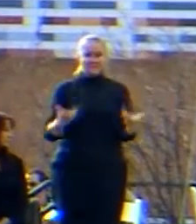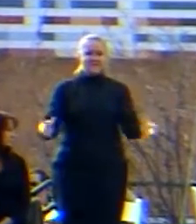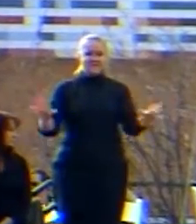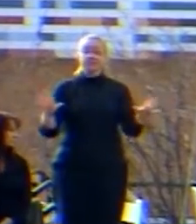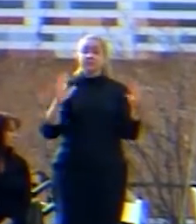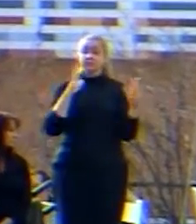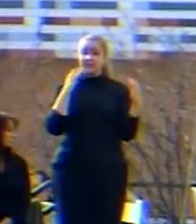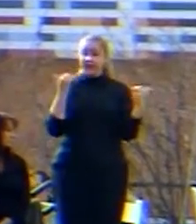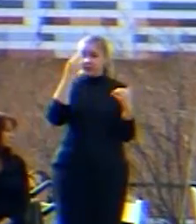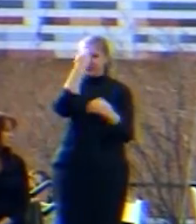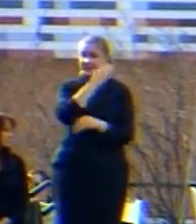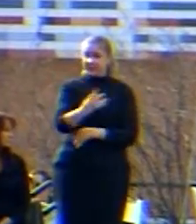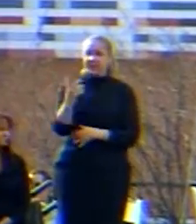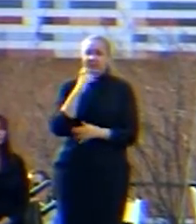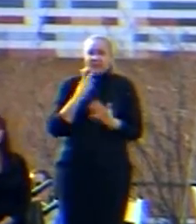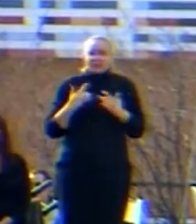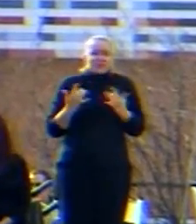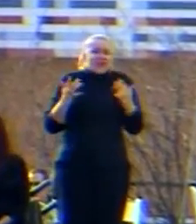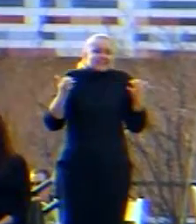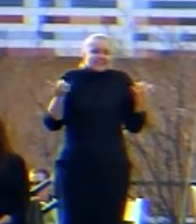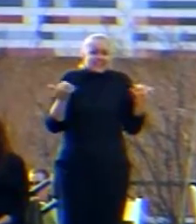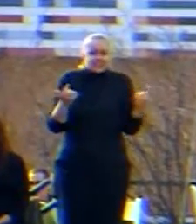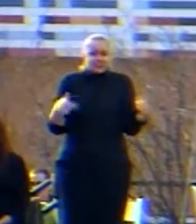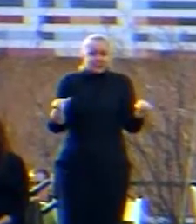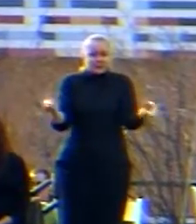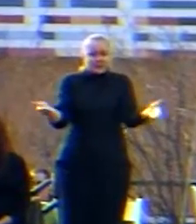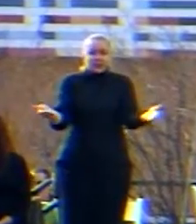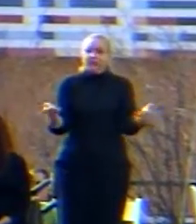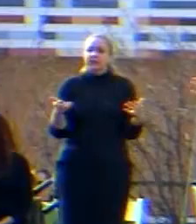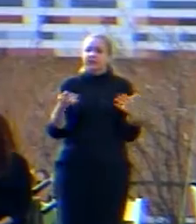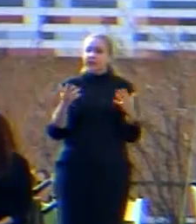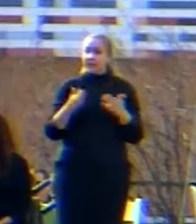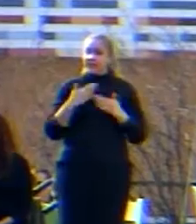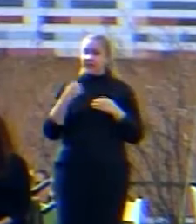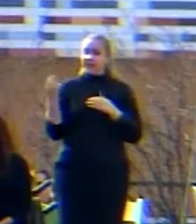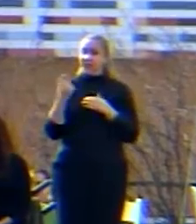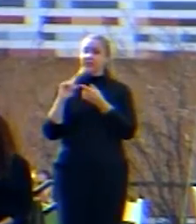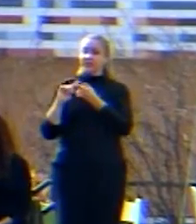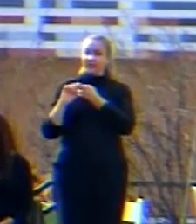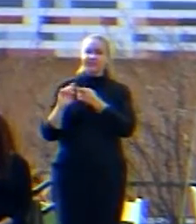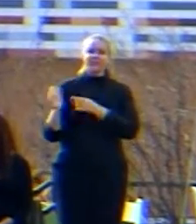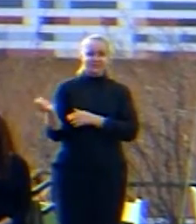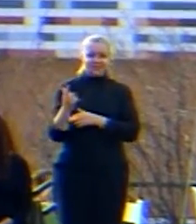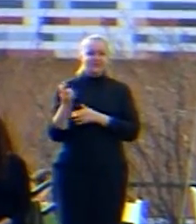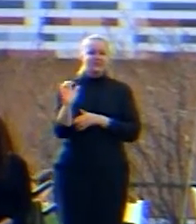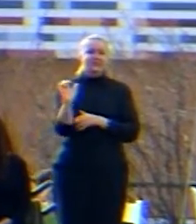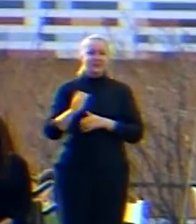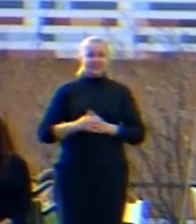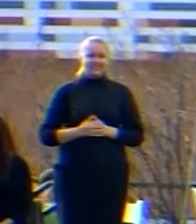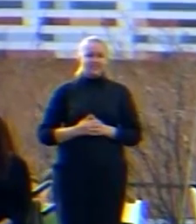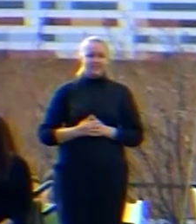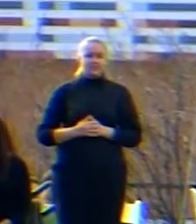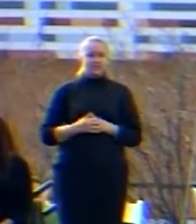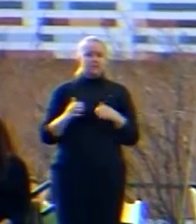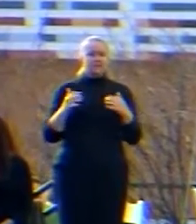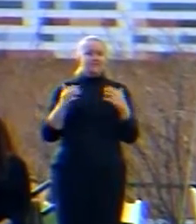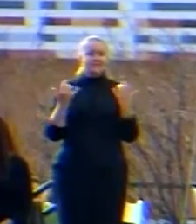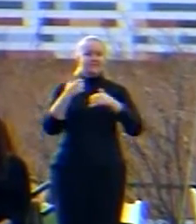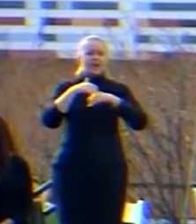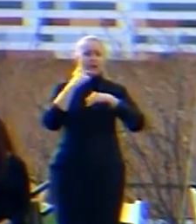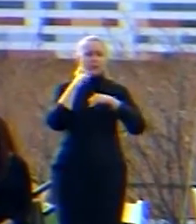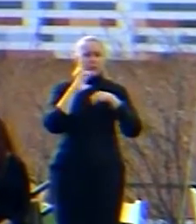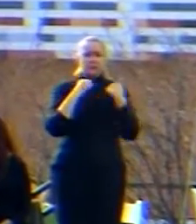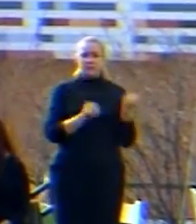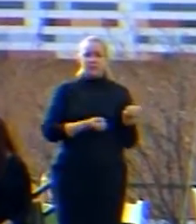true. So let me say that we're thrilled to death that you're here. And I know you're glad that all your friends are here with you. This is the time